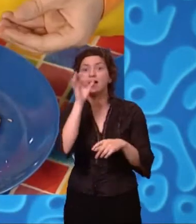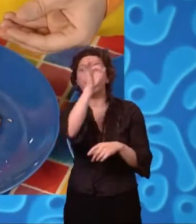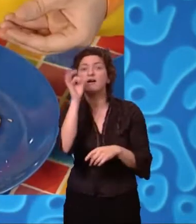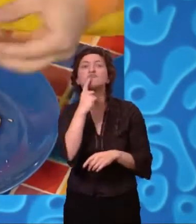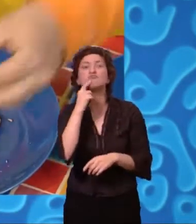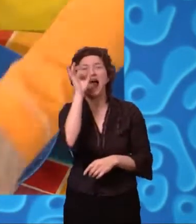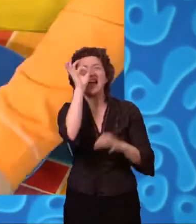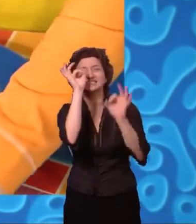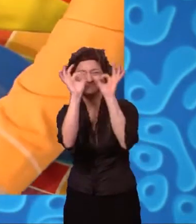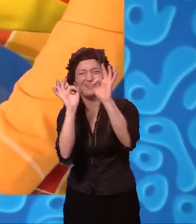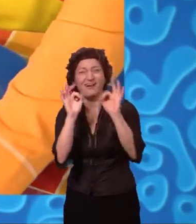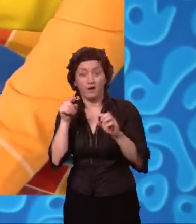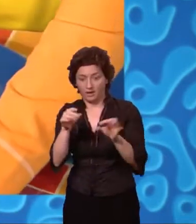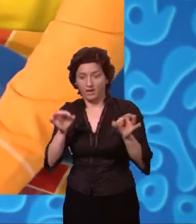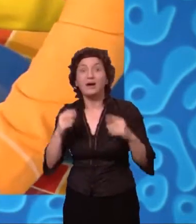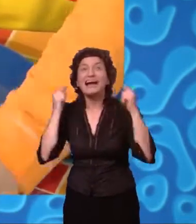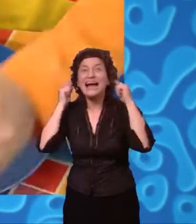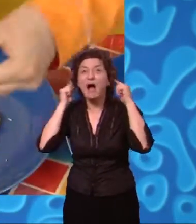as ears.